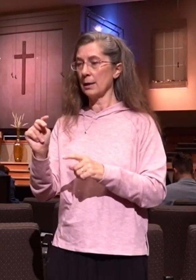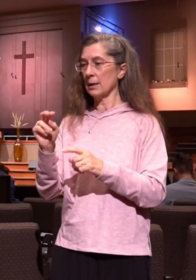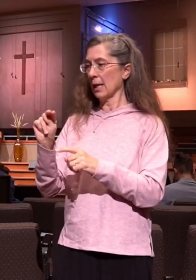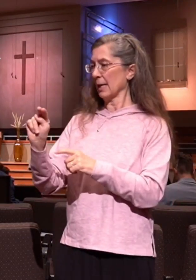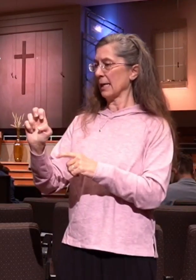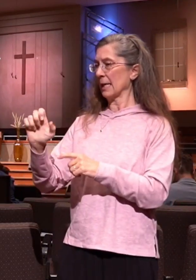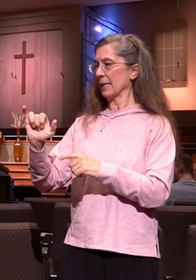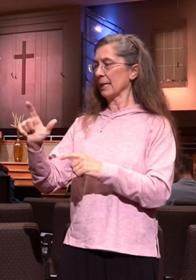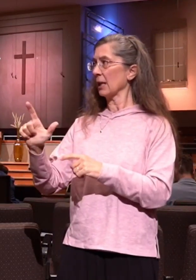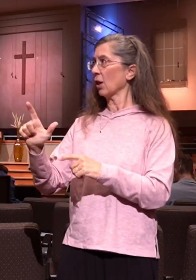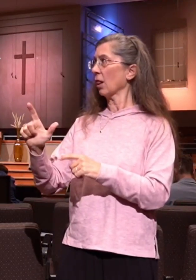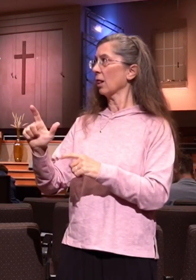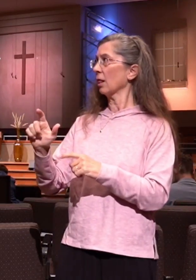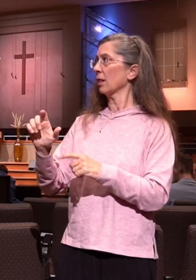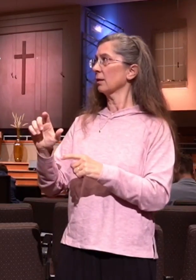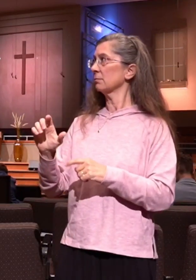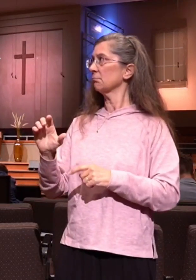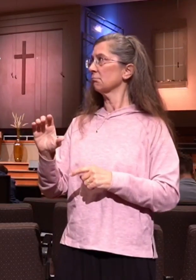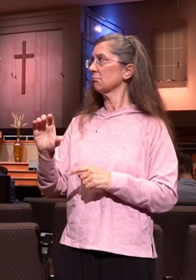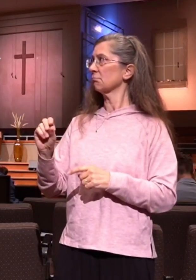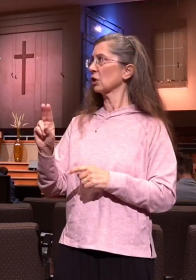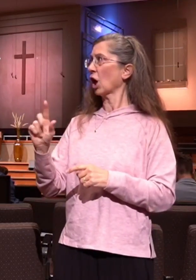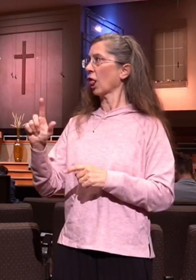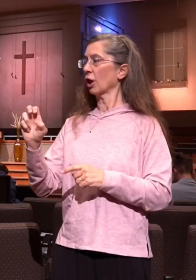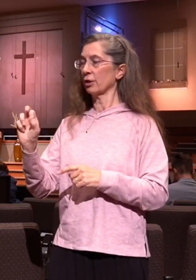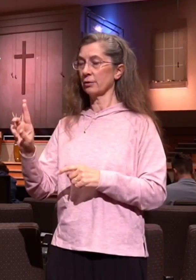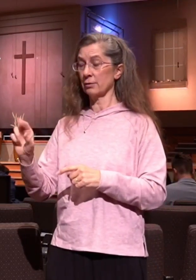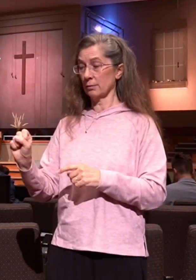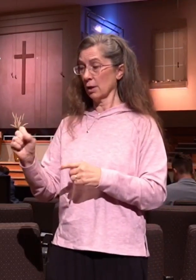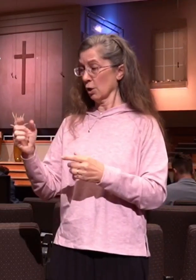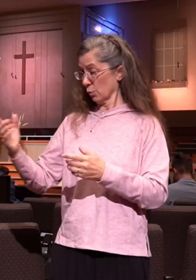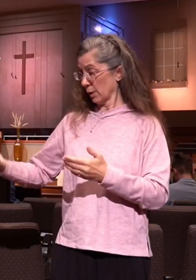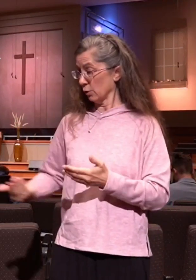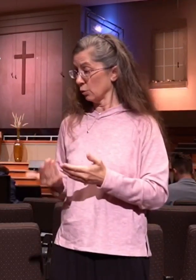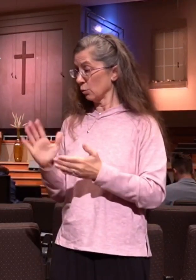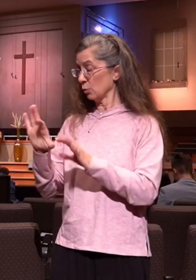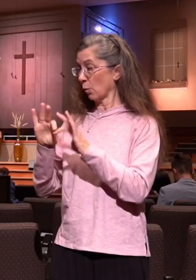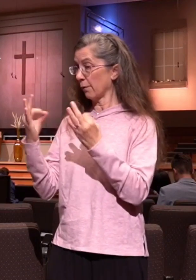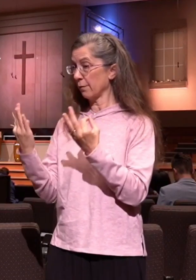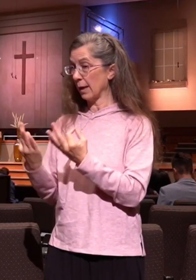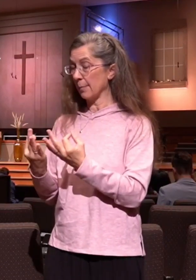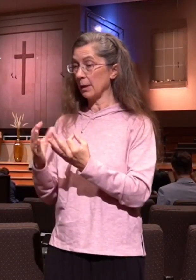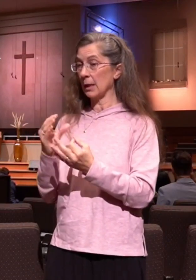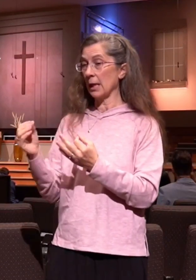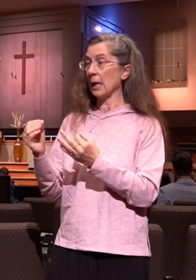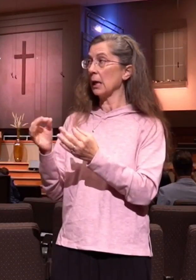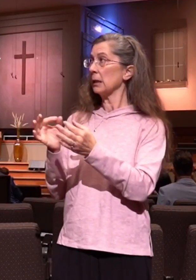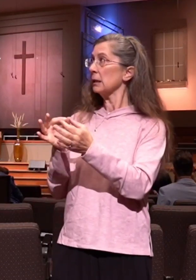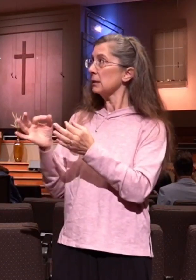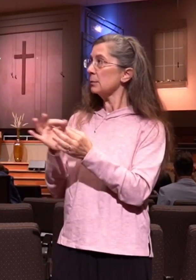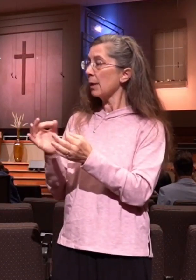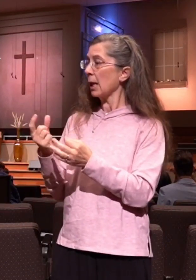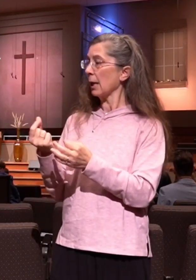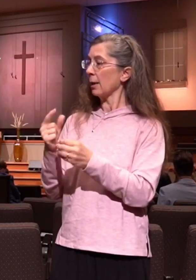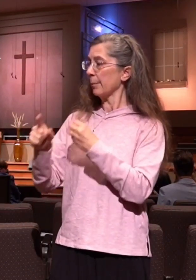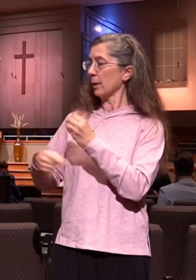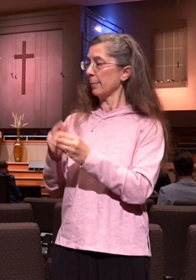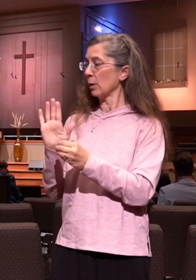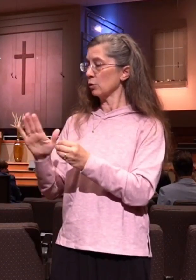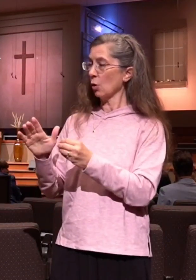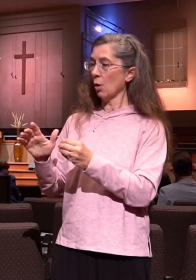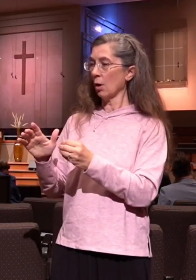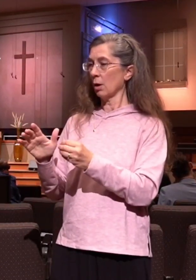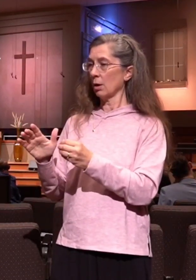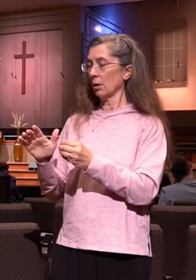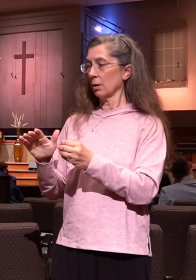for being with us. Would you start us off tonight by introducing your family to us and then tell us how long you've been on the field